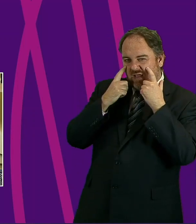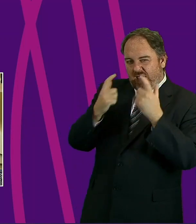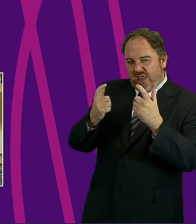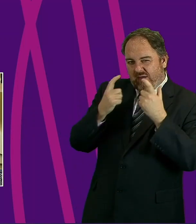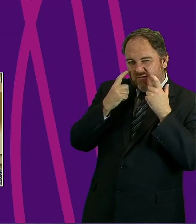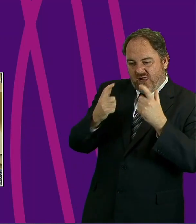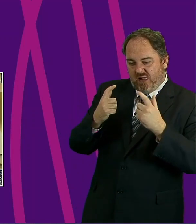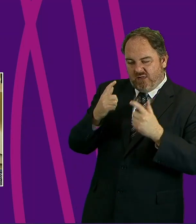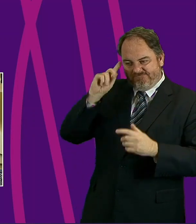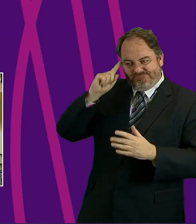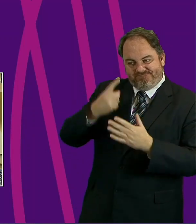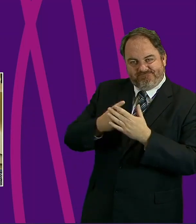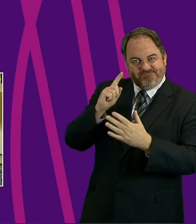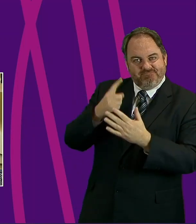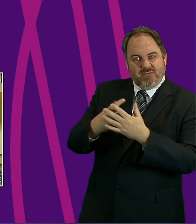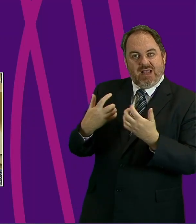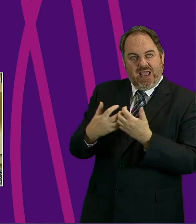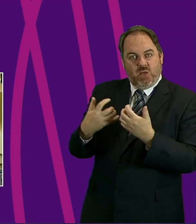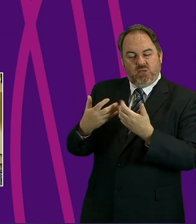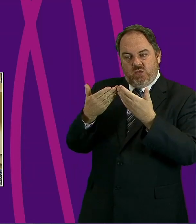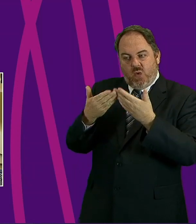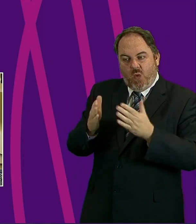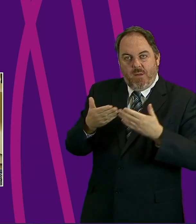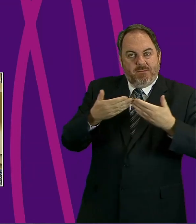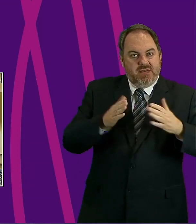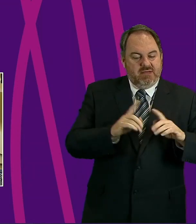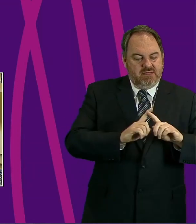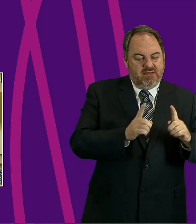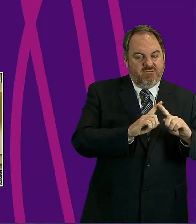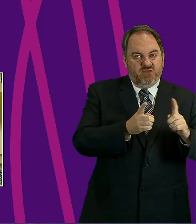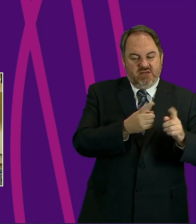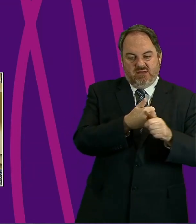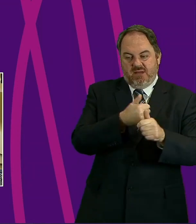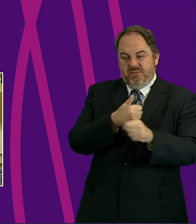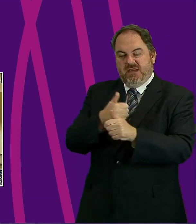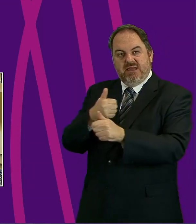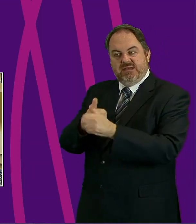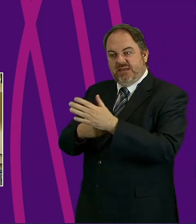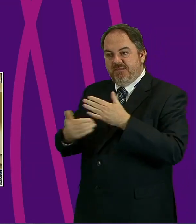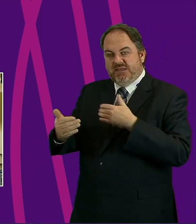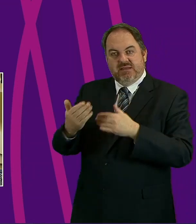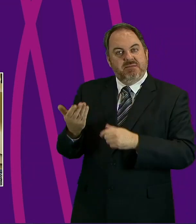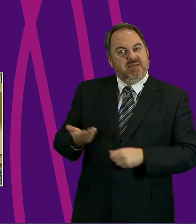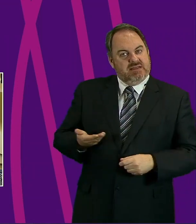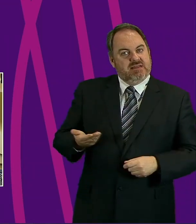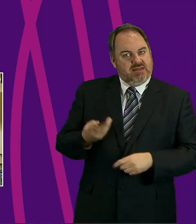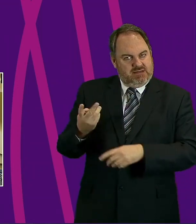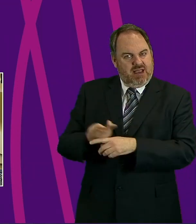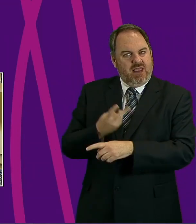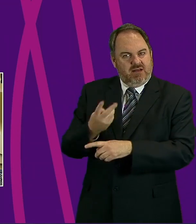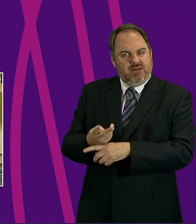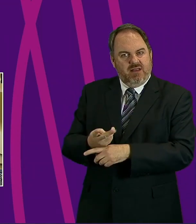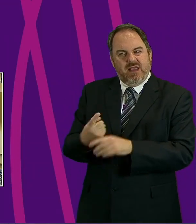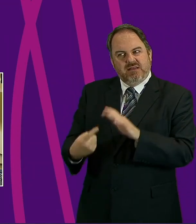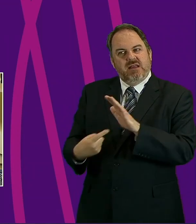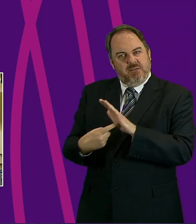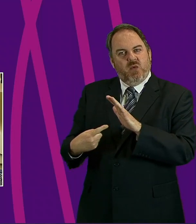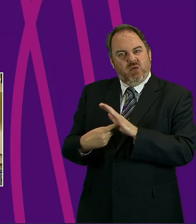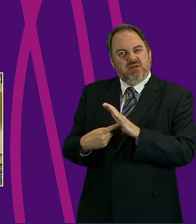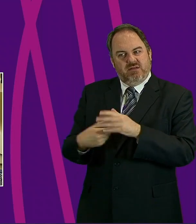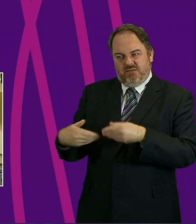approach, and also one that aligns with our introduction of test, trace and isolate, because that will become a key part of how we keep the virus